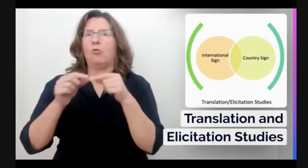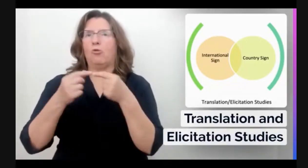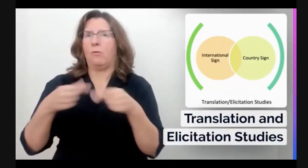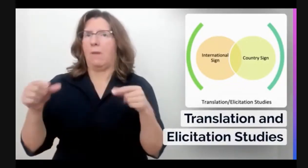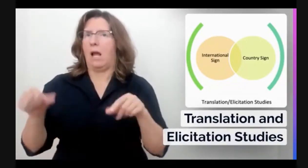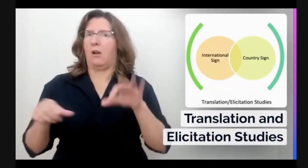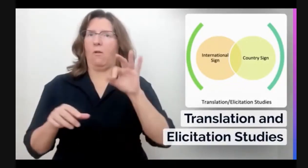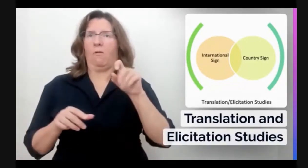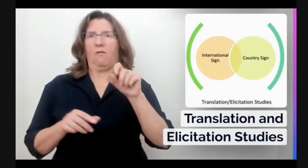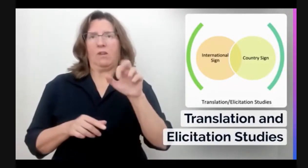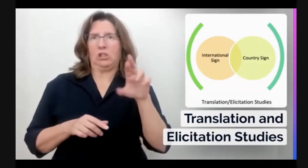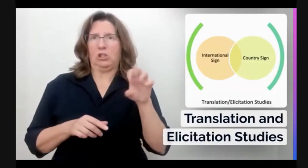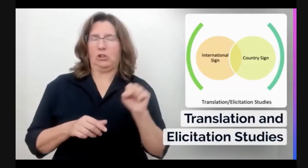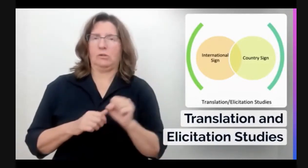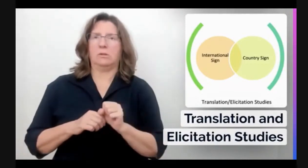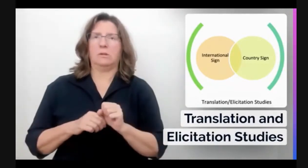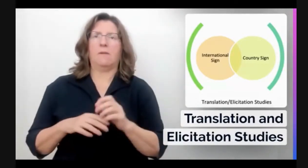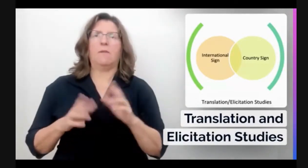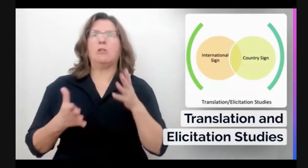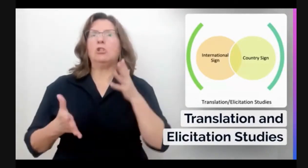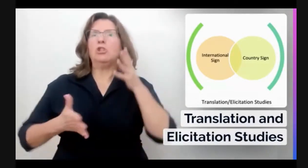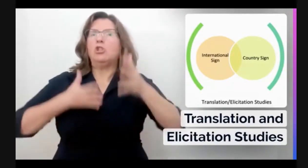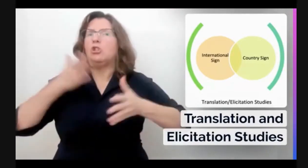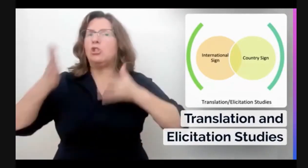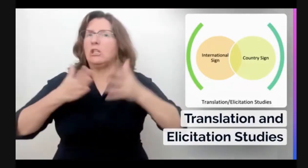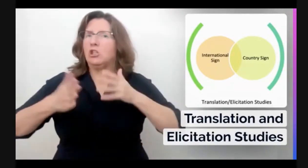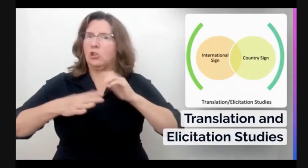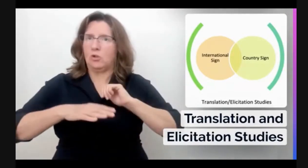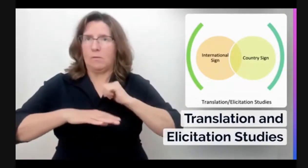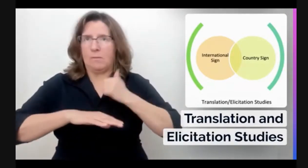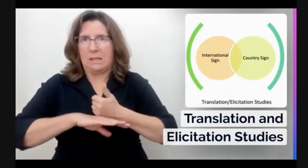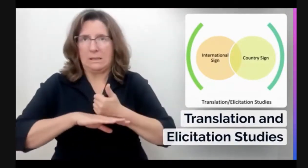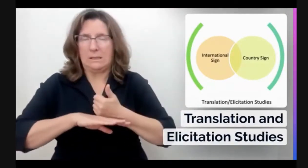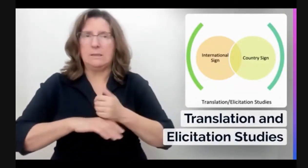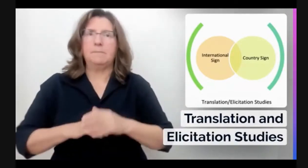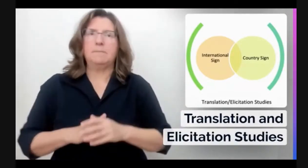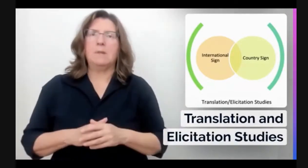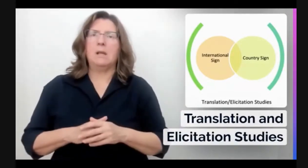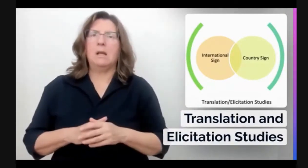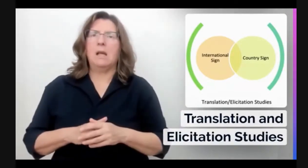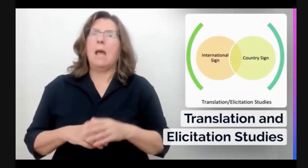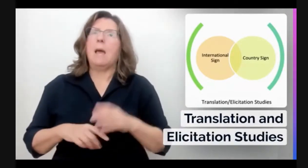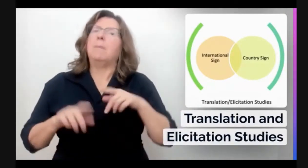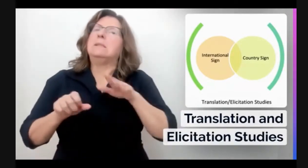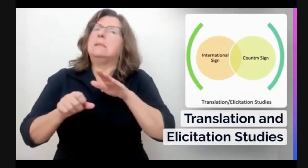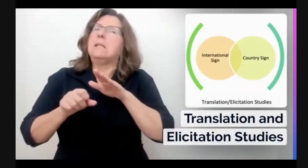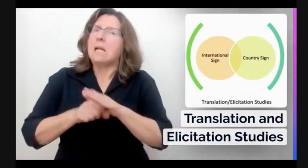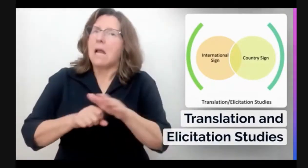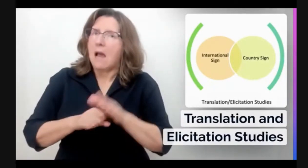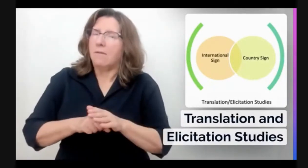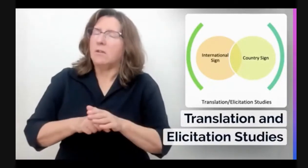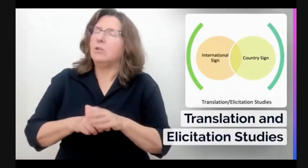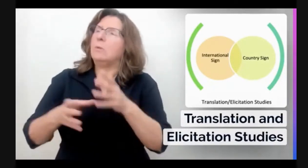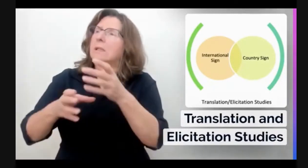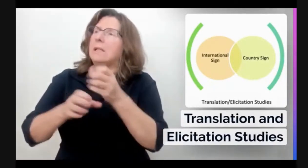It does not have deep grammatical features and does incorporate gesture.